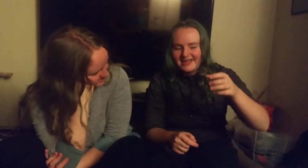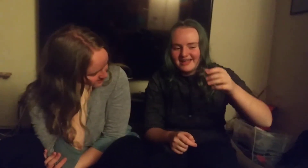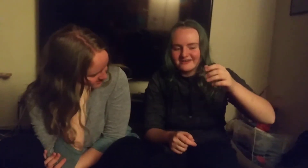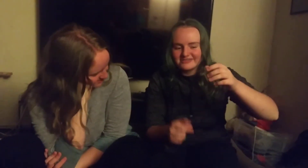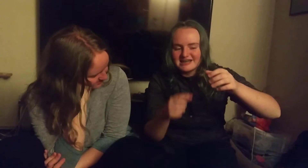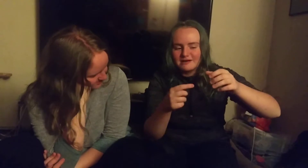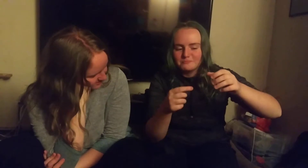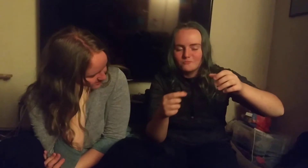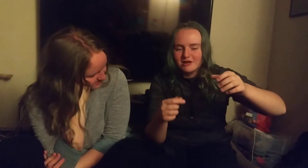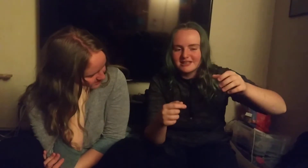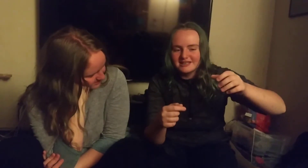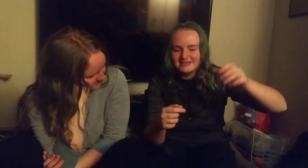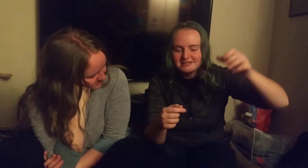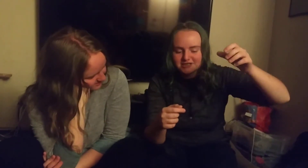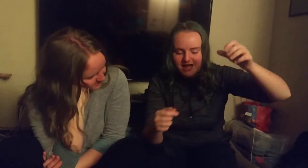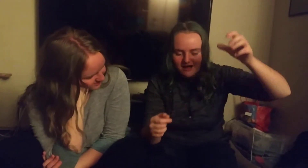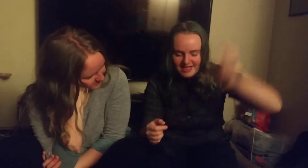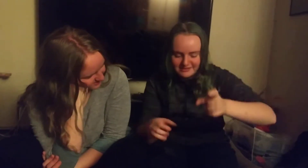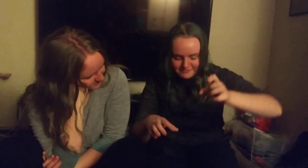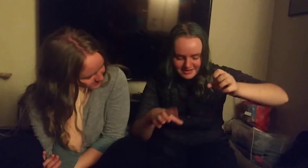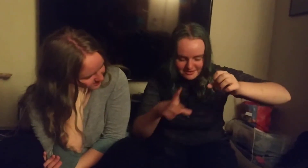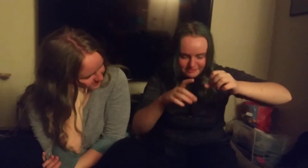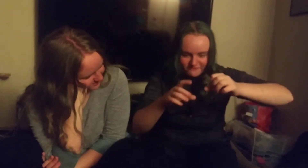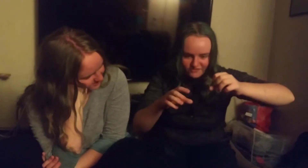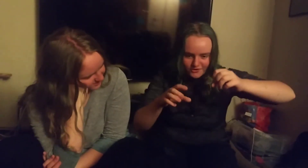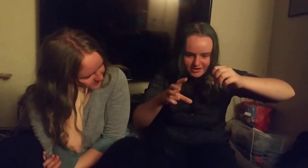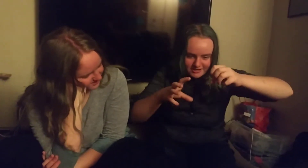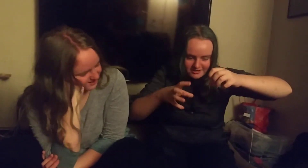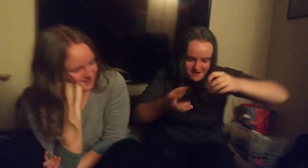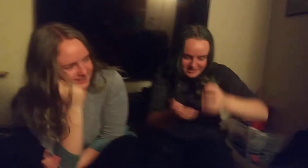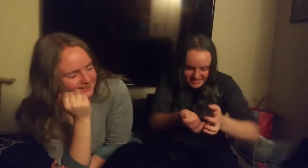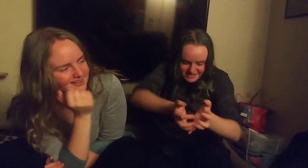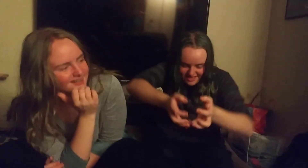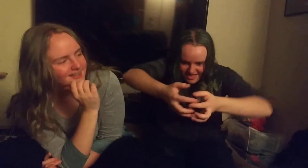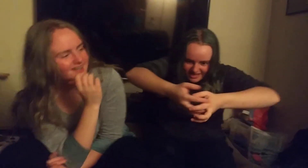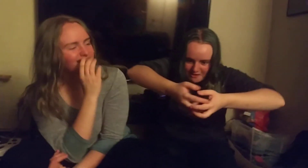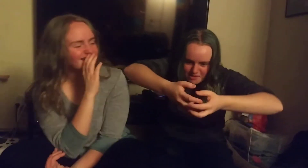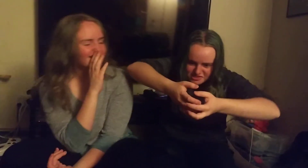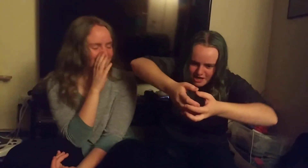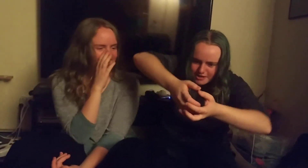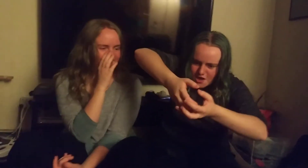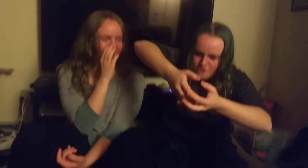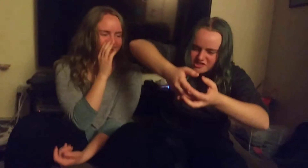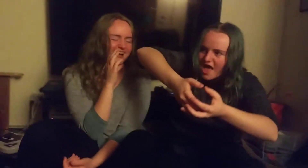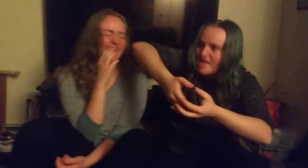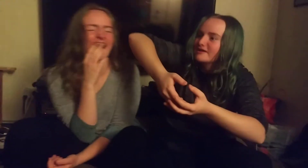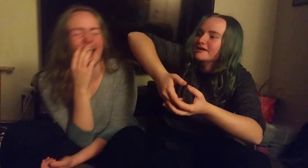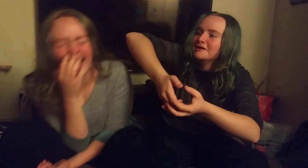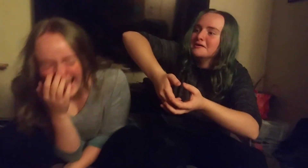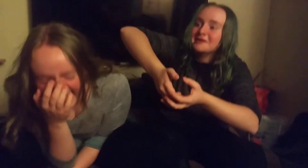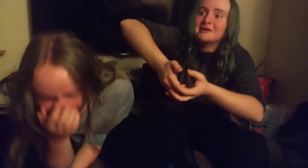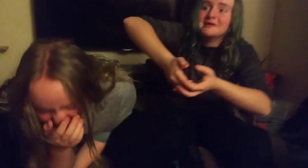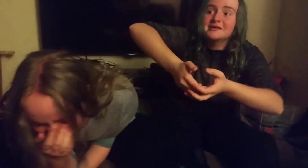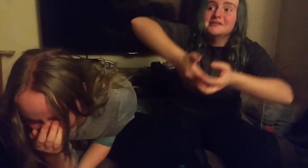her thumb went into the shell, and it went on the floor and on her, and then she's like, "Can we still use it?"